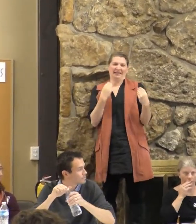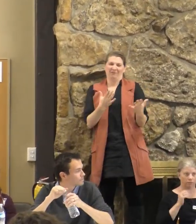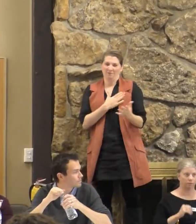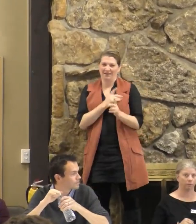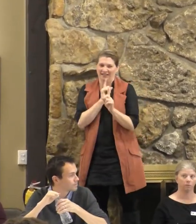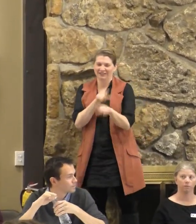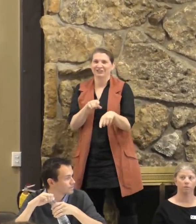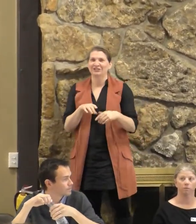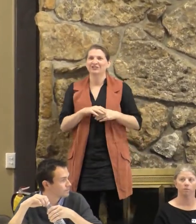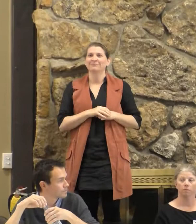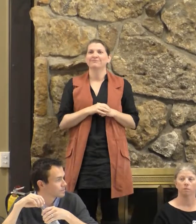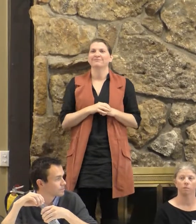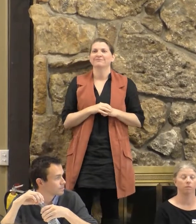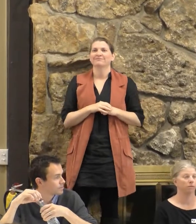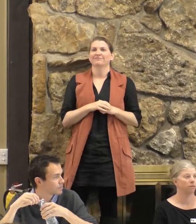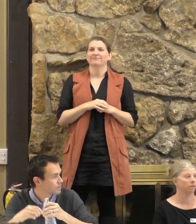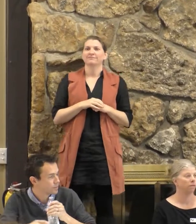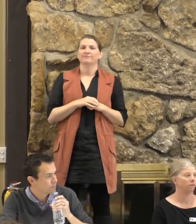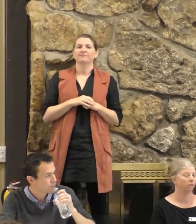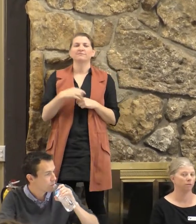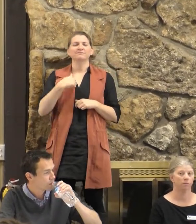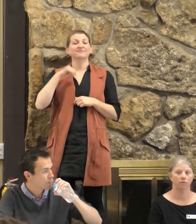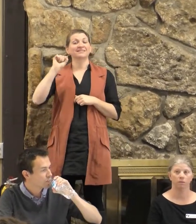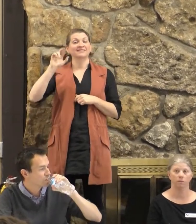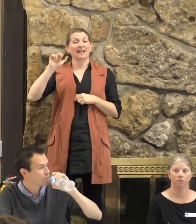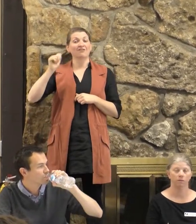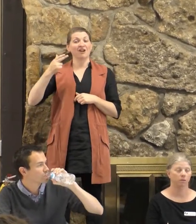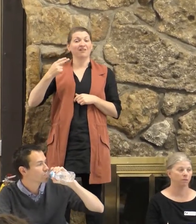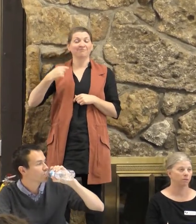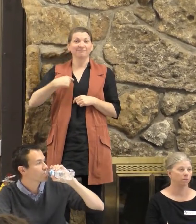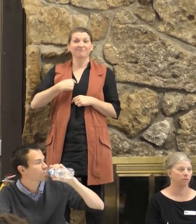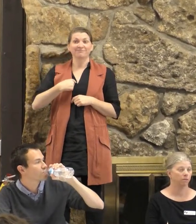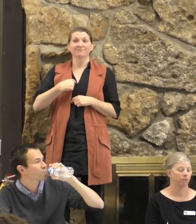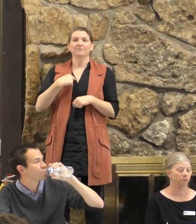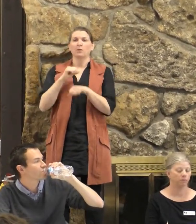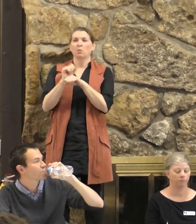nonprofit agency that also has an interpreter referral part of it.